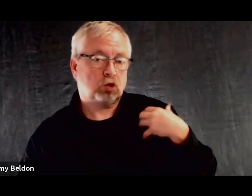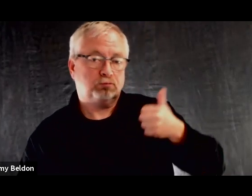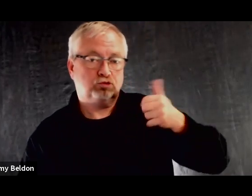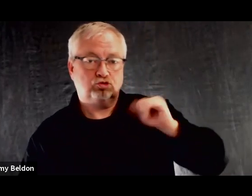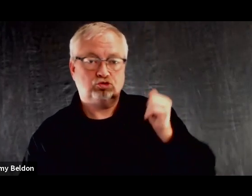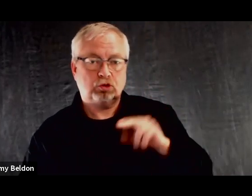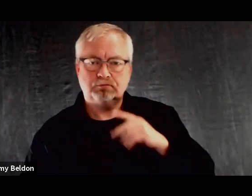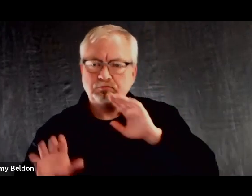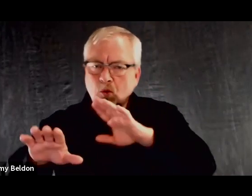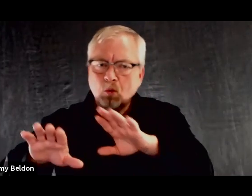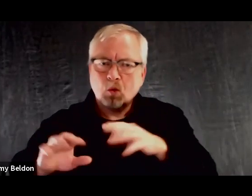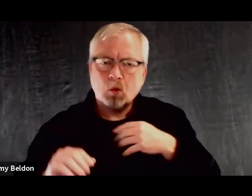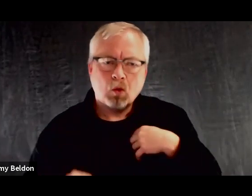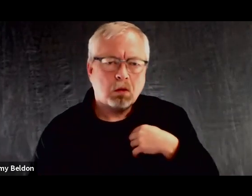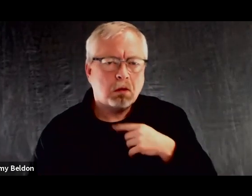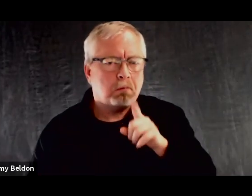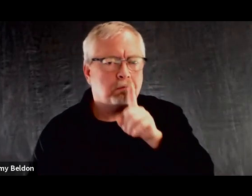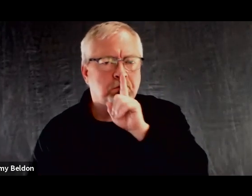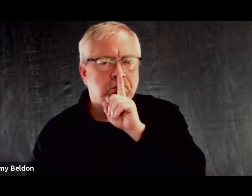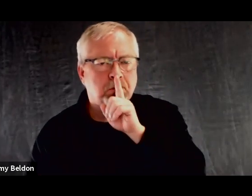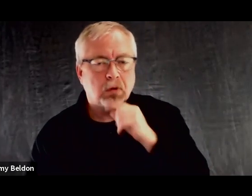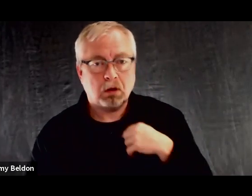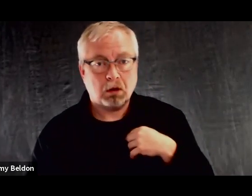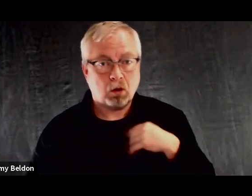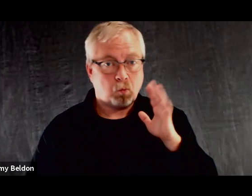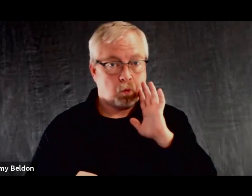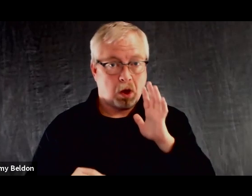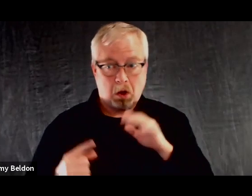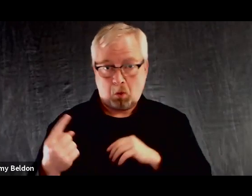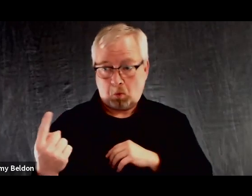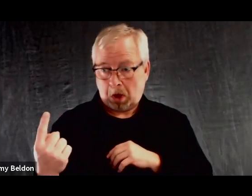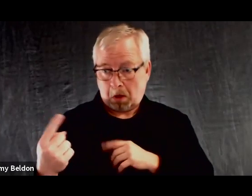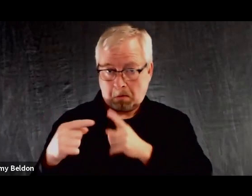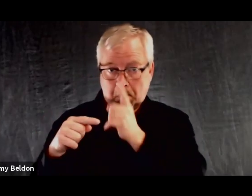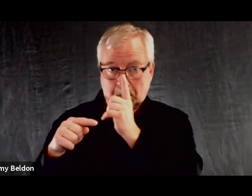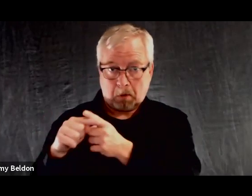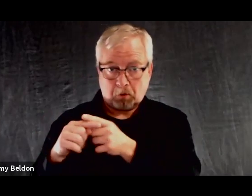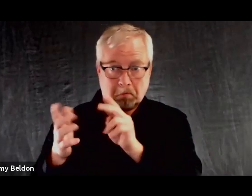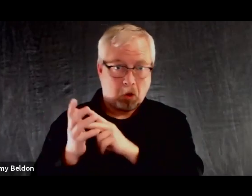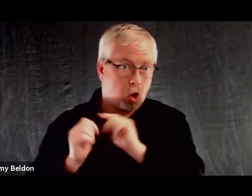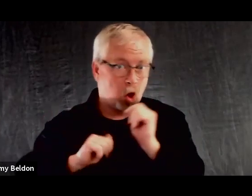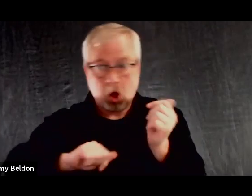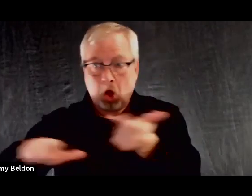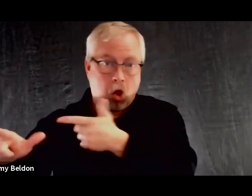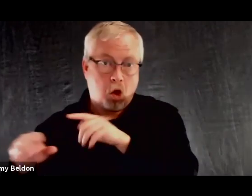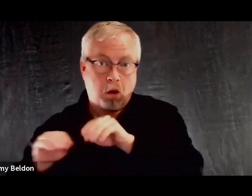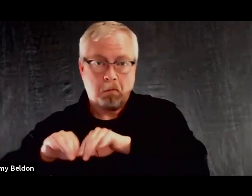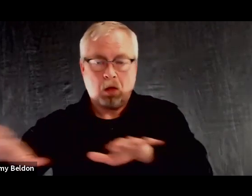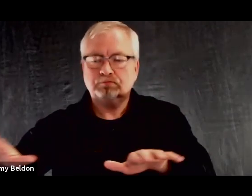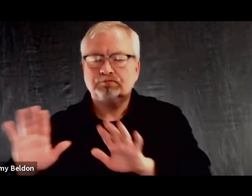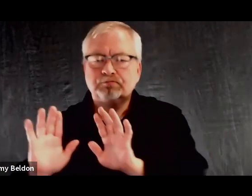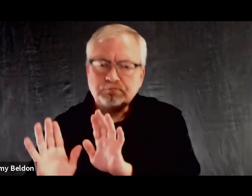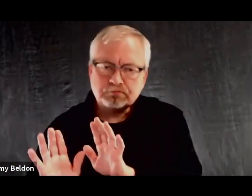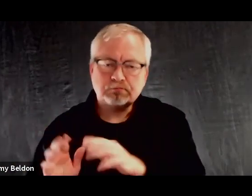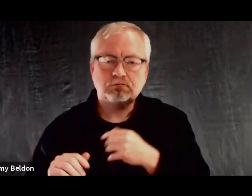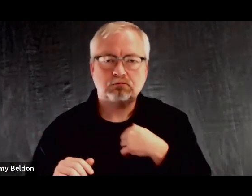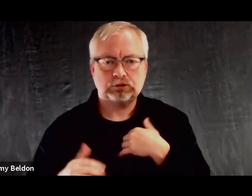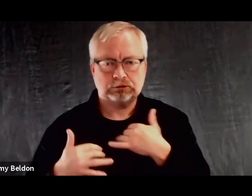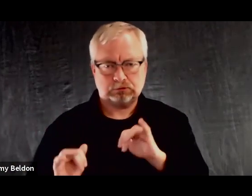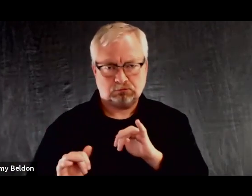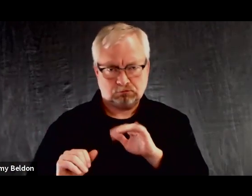setting has been exposed, but certainly working really quickly to make sure